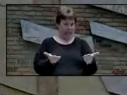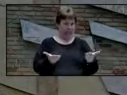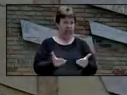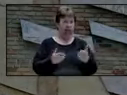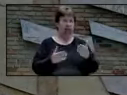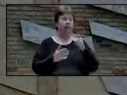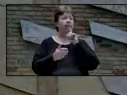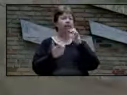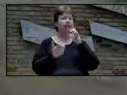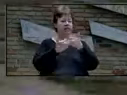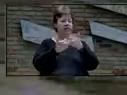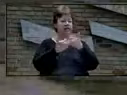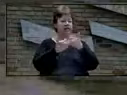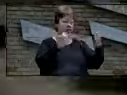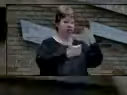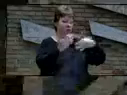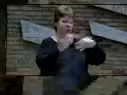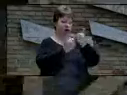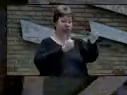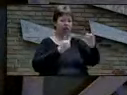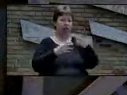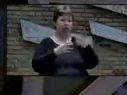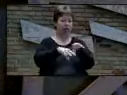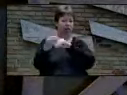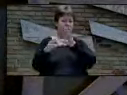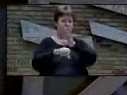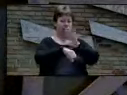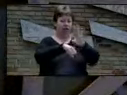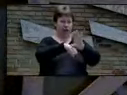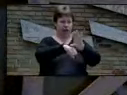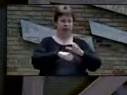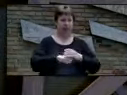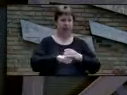social distance as you leave the church.